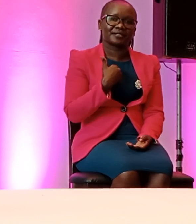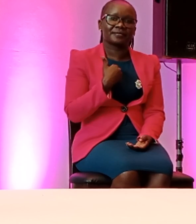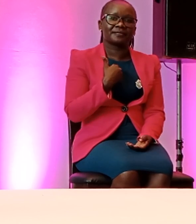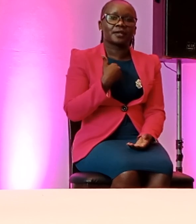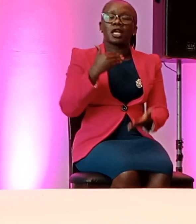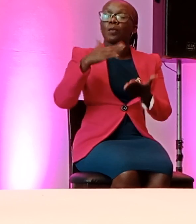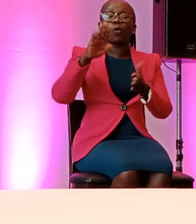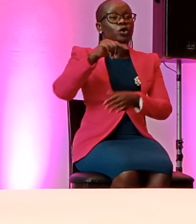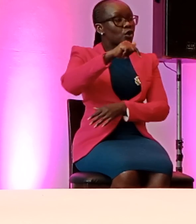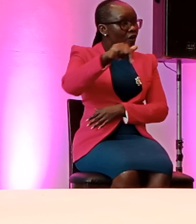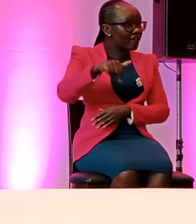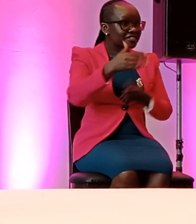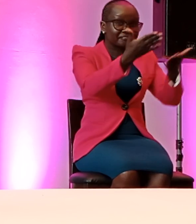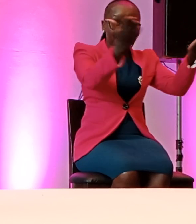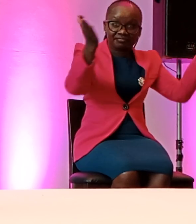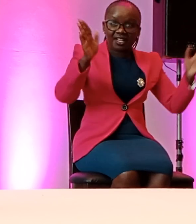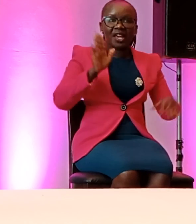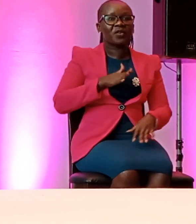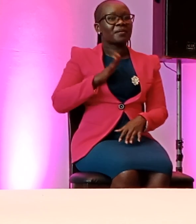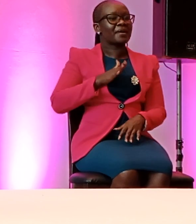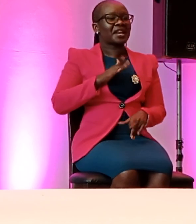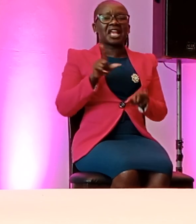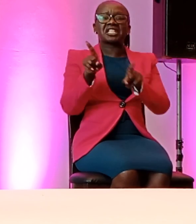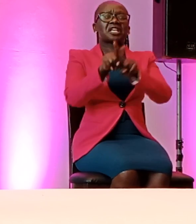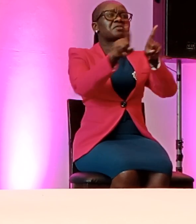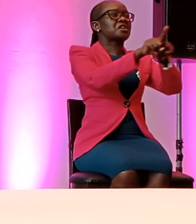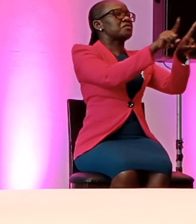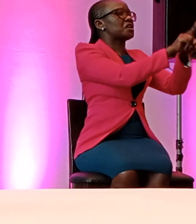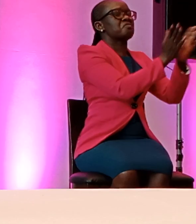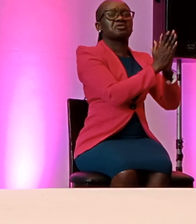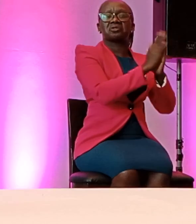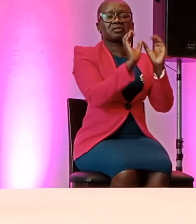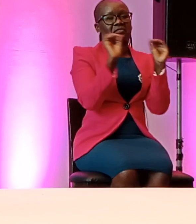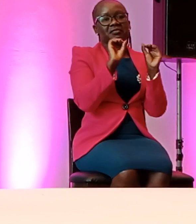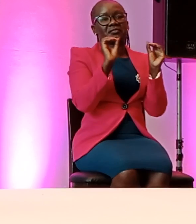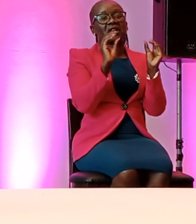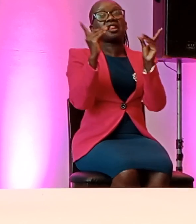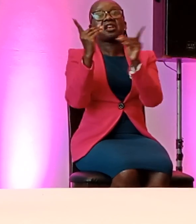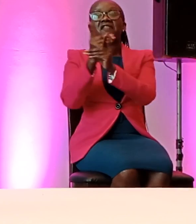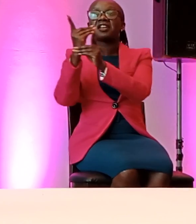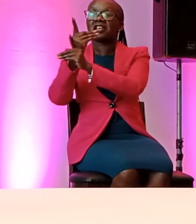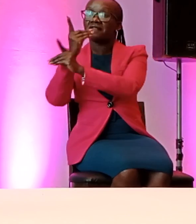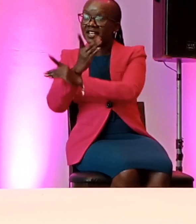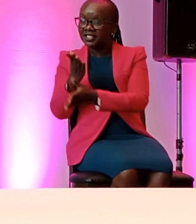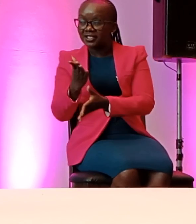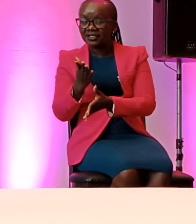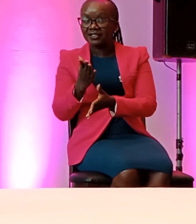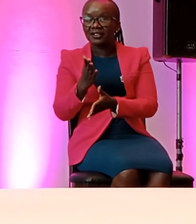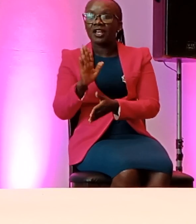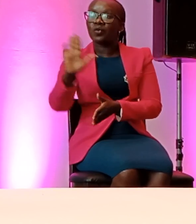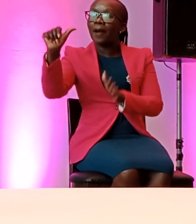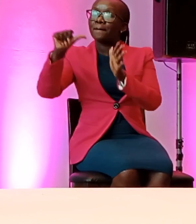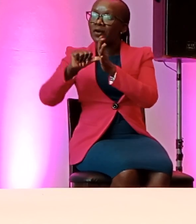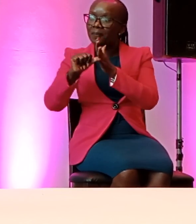in most of us. They are not seen. And these scars,